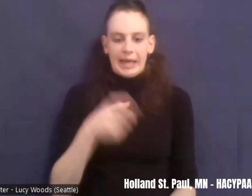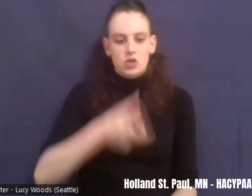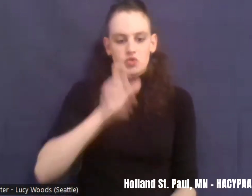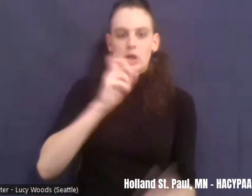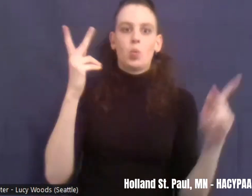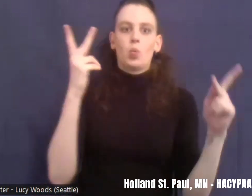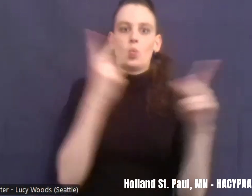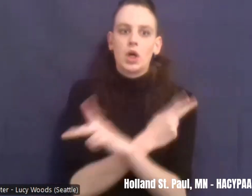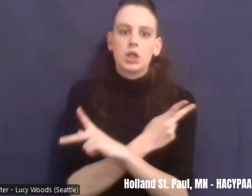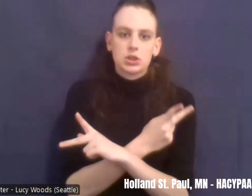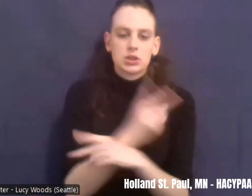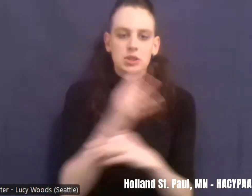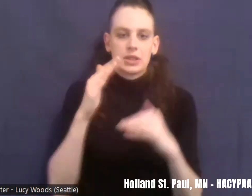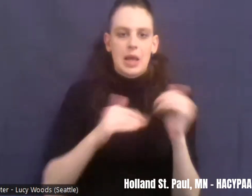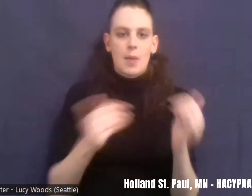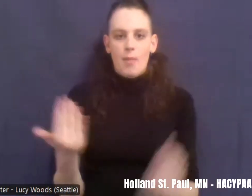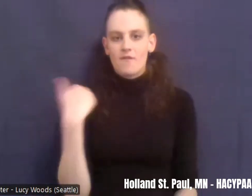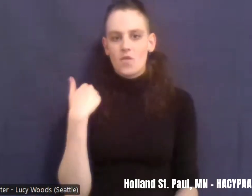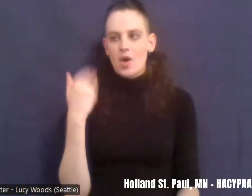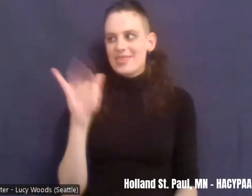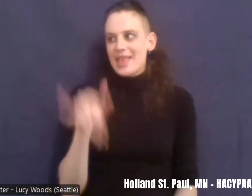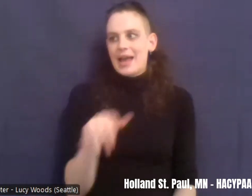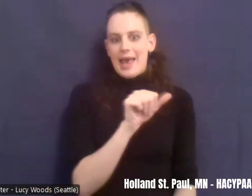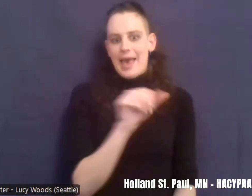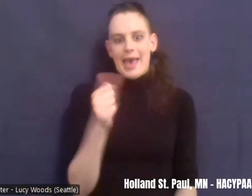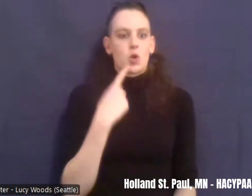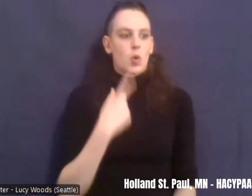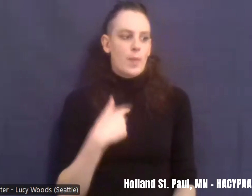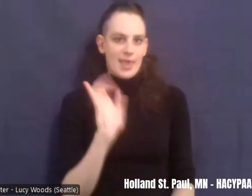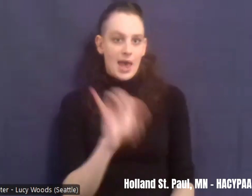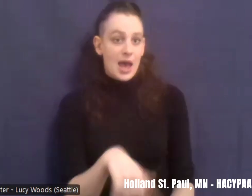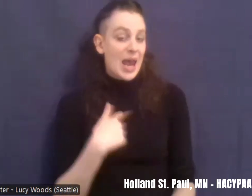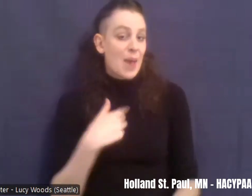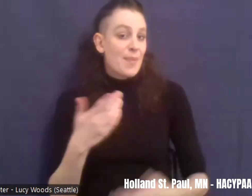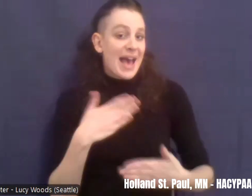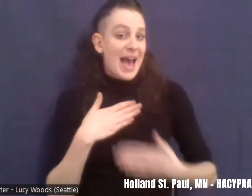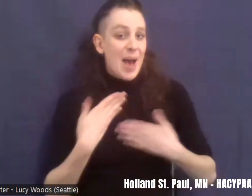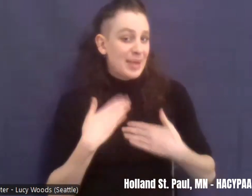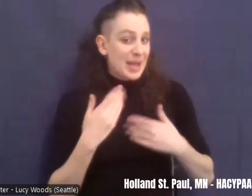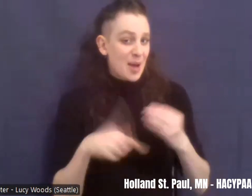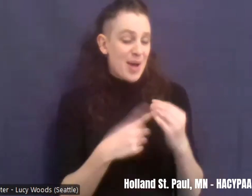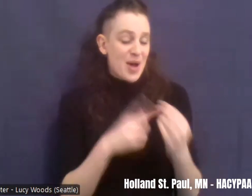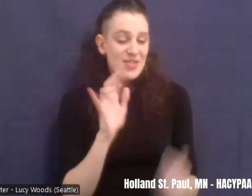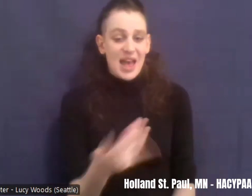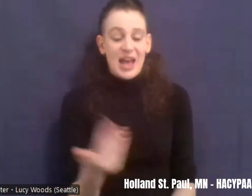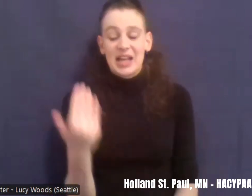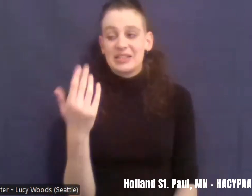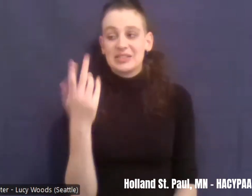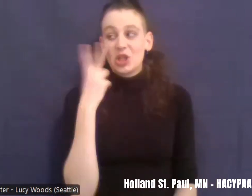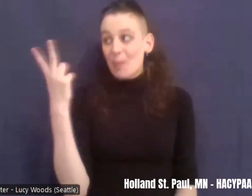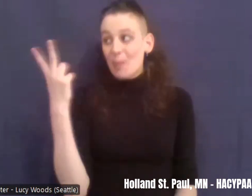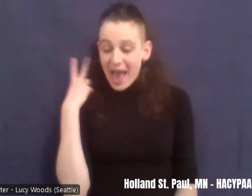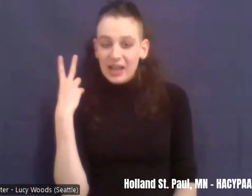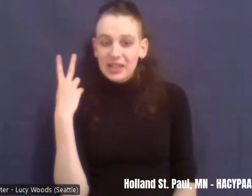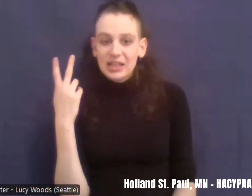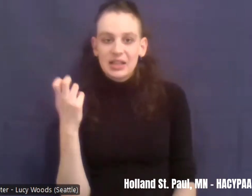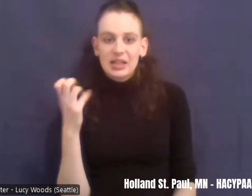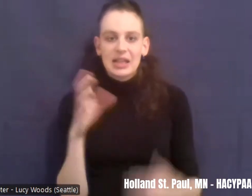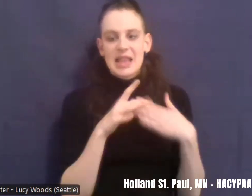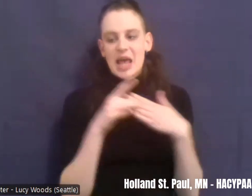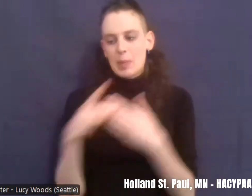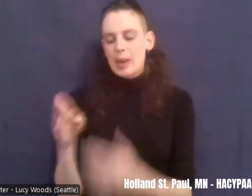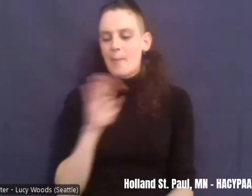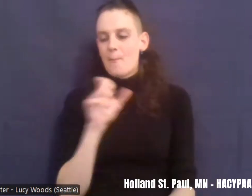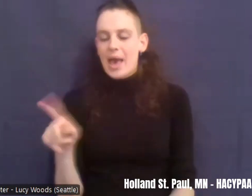did beforehand, because like that's what Alcoholics Anonymous told me. And like I'm grateful for it in hindsight, because like it definitely like led me back to the rooms a